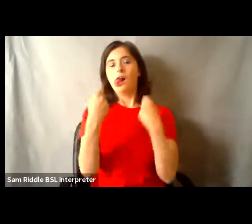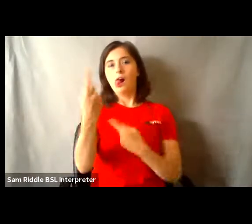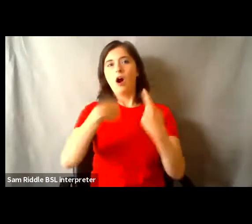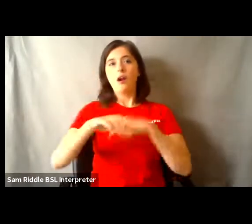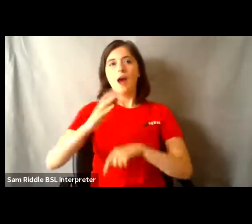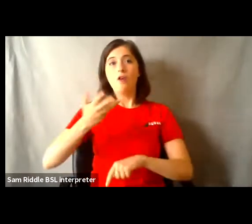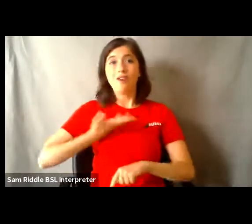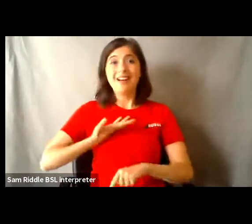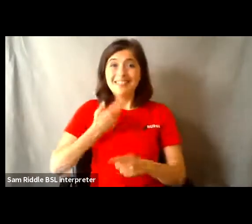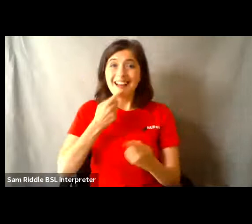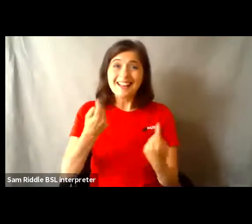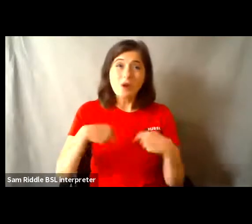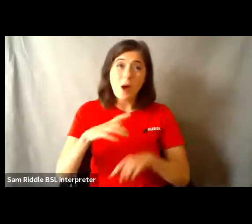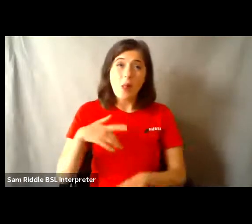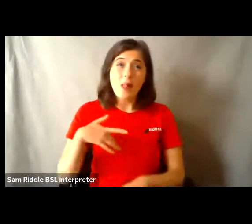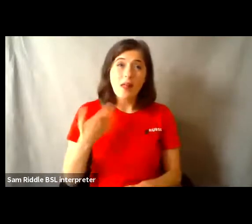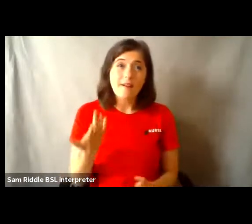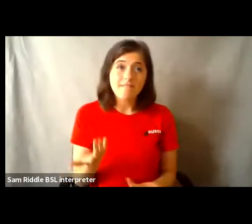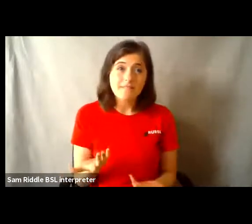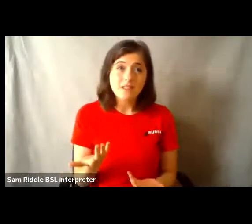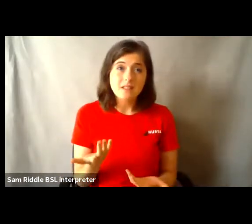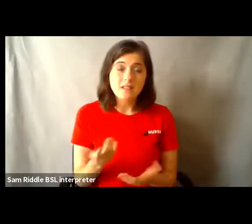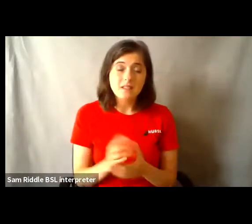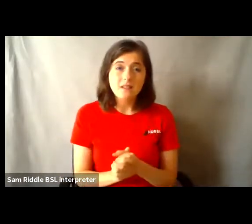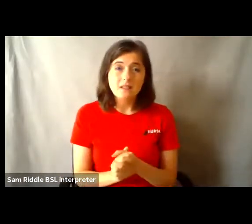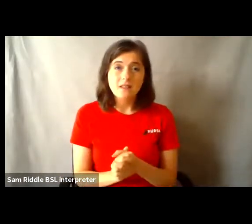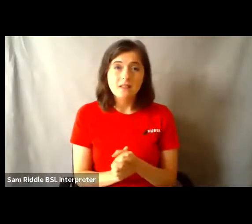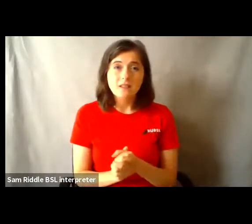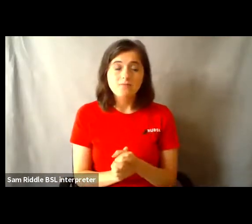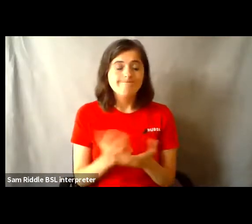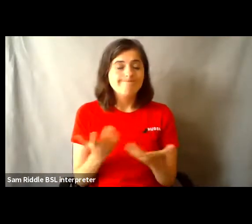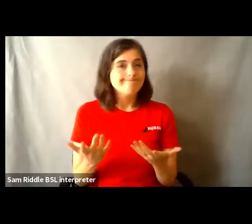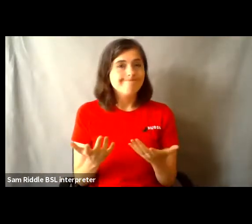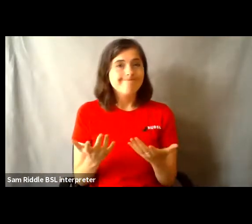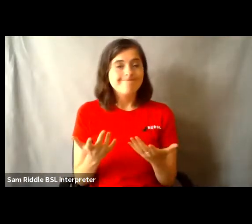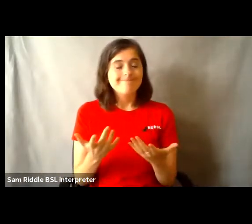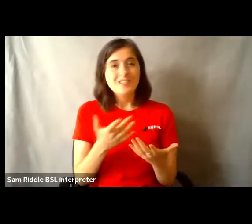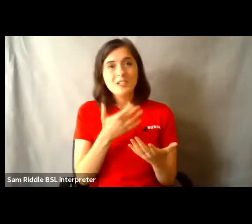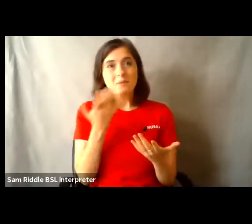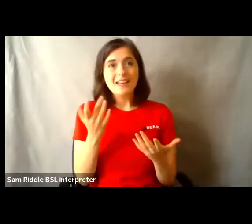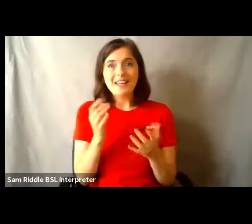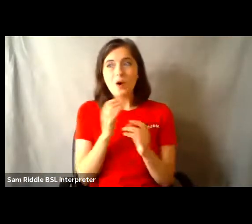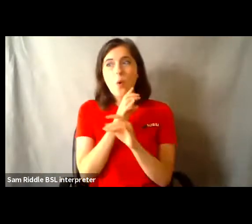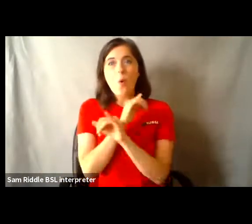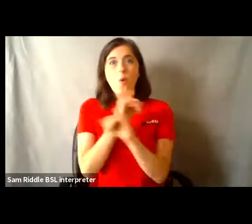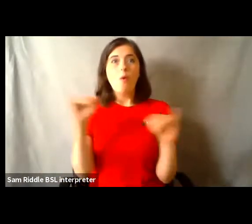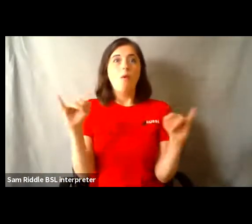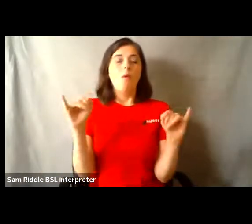very lives. And to be horrifically utilitarian about it,